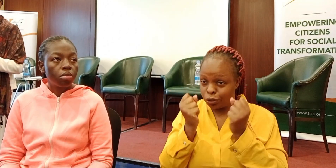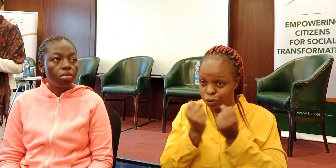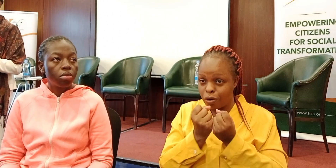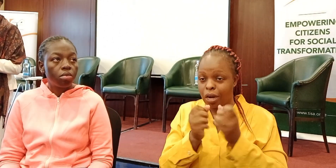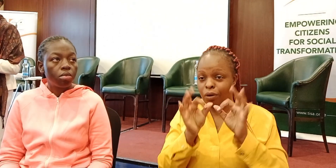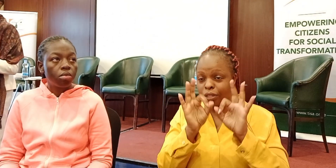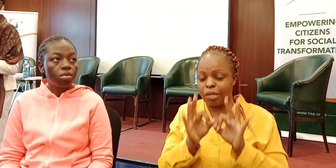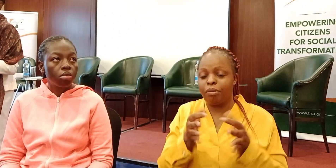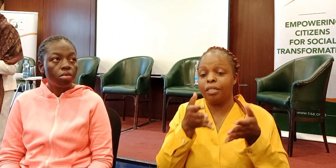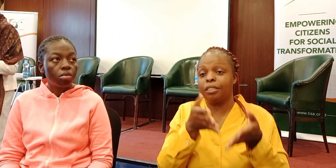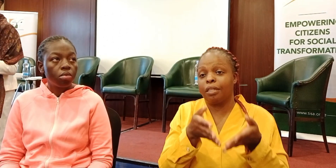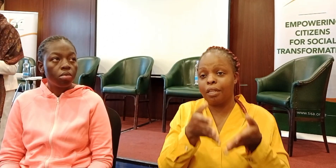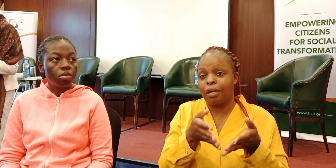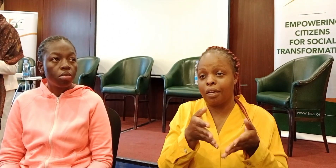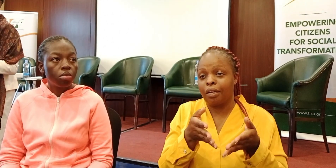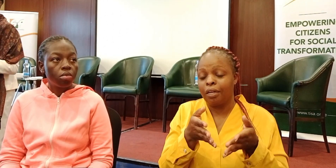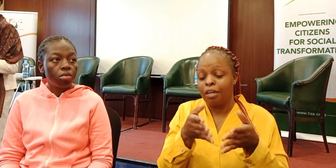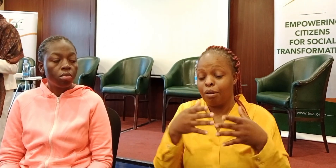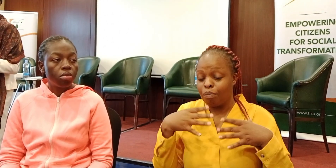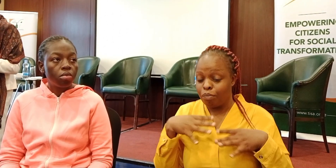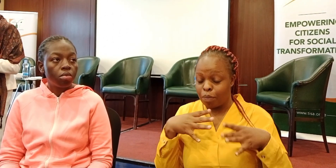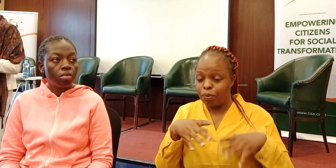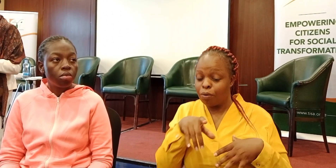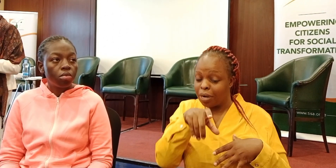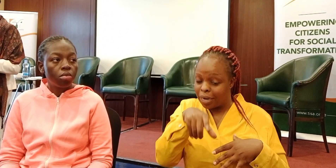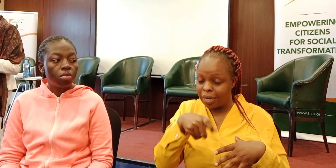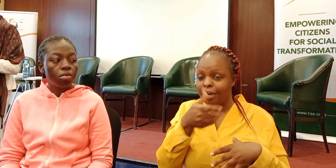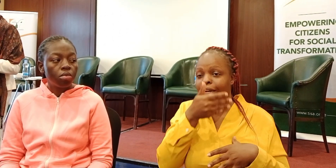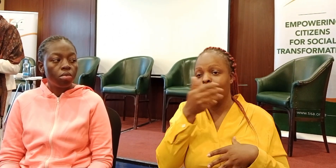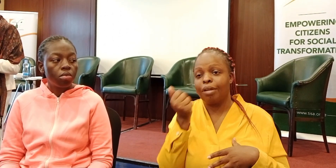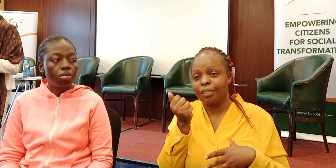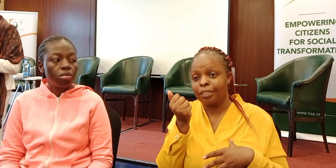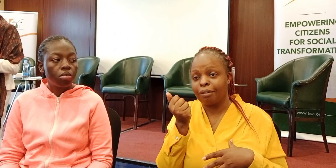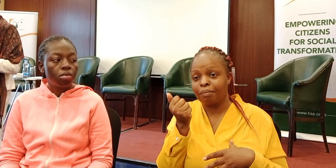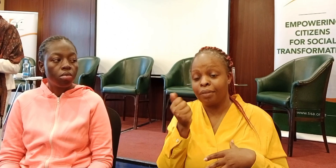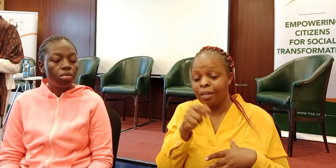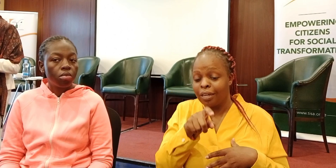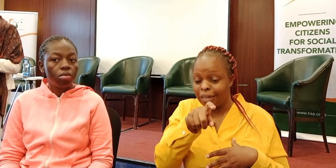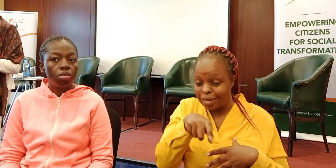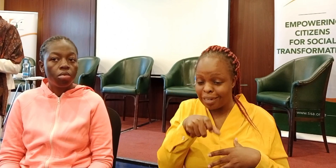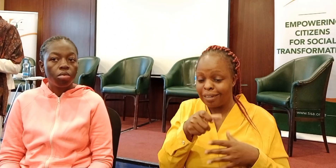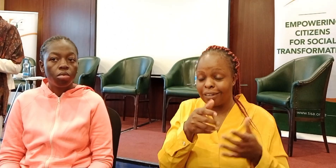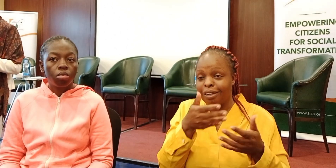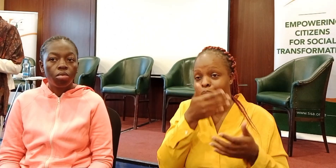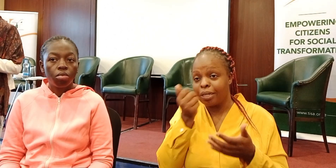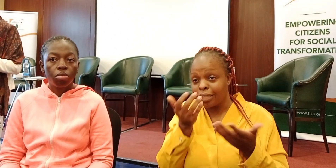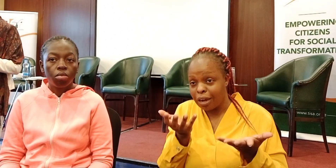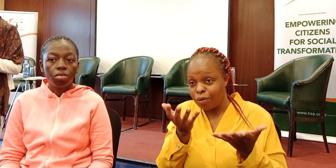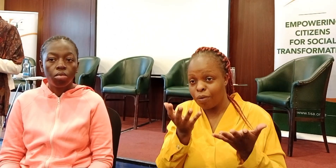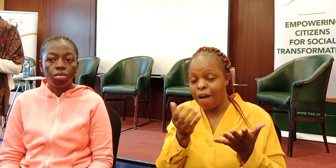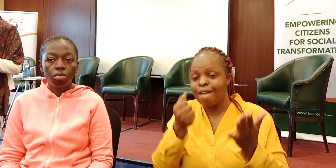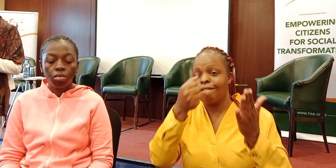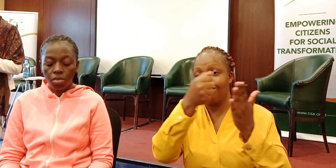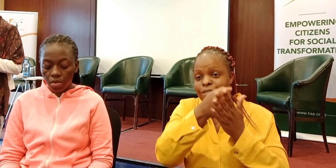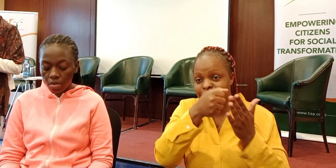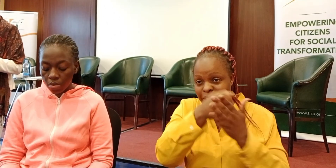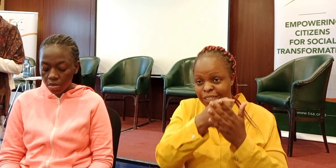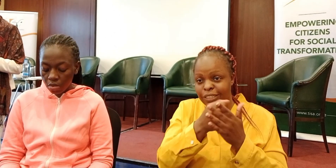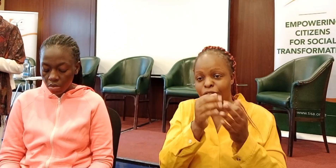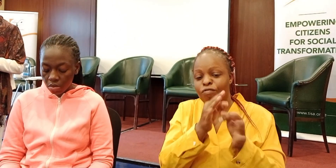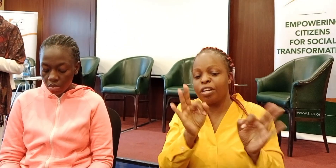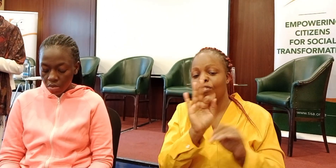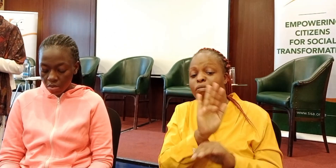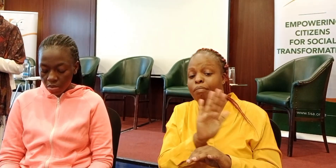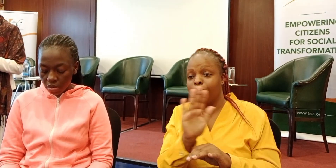Yes. Did citizens demand better? How? They became freedom fighters.